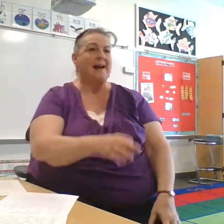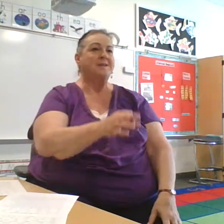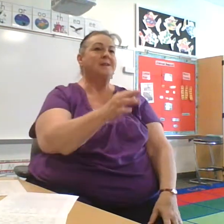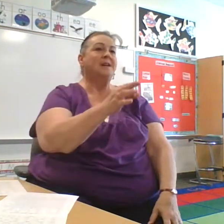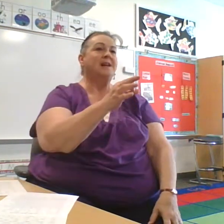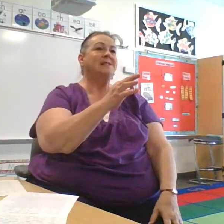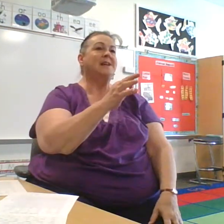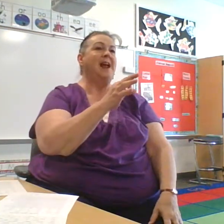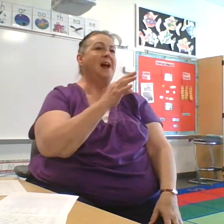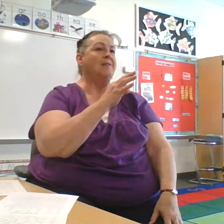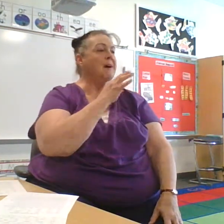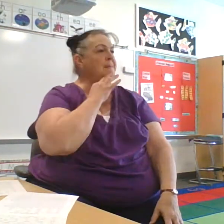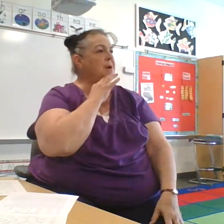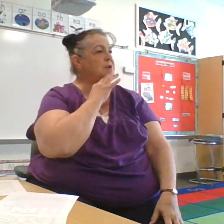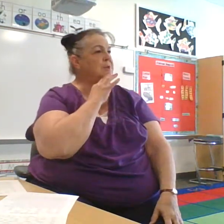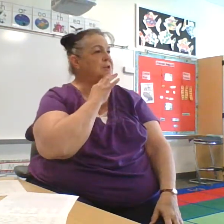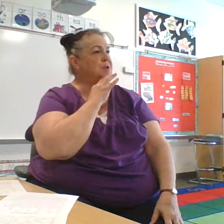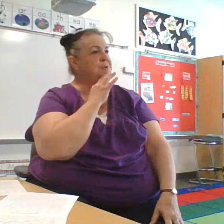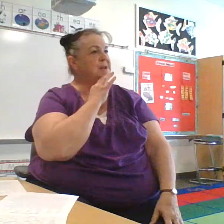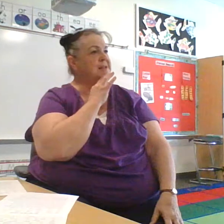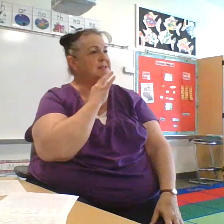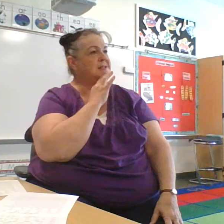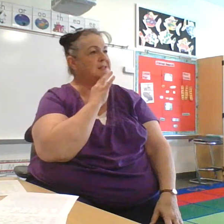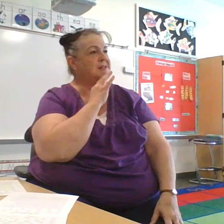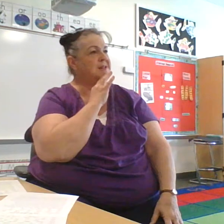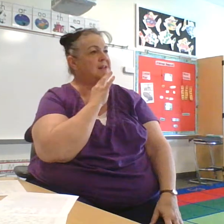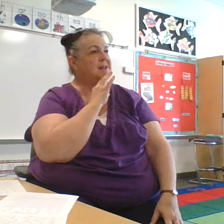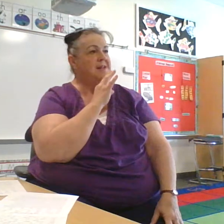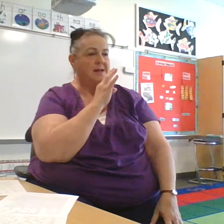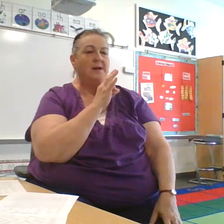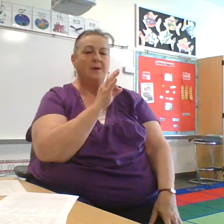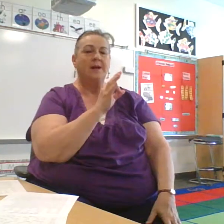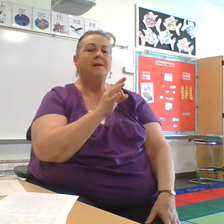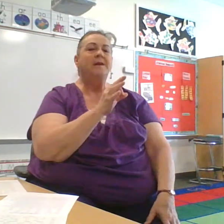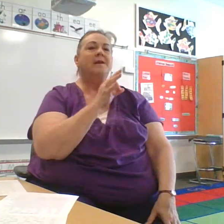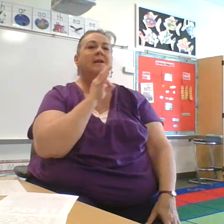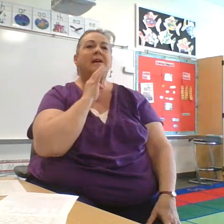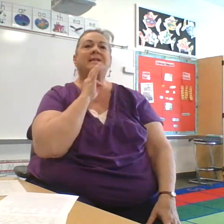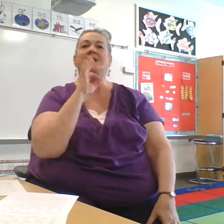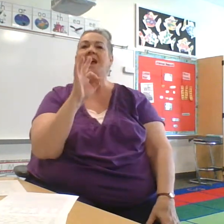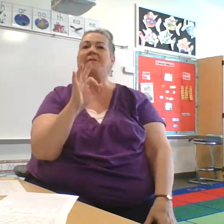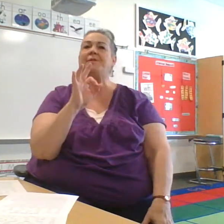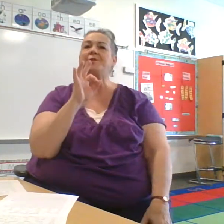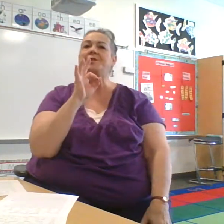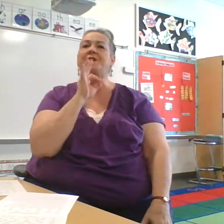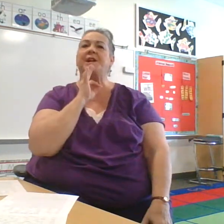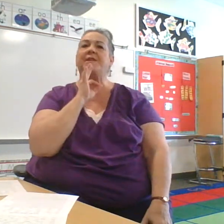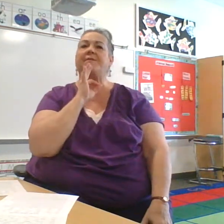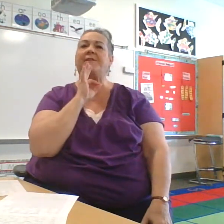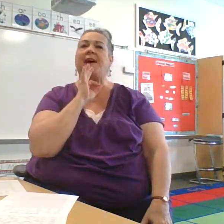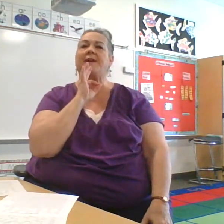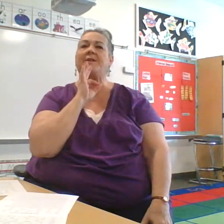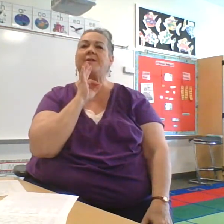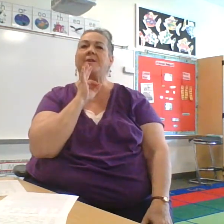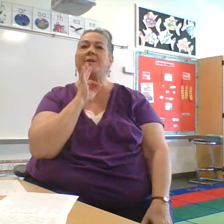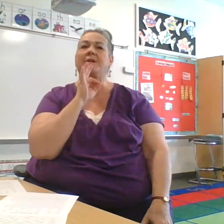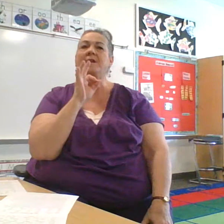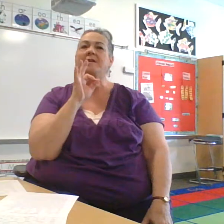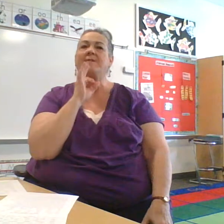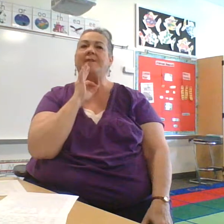Fact is an F. I'm not sure I showed you guys this the other day. Did I? Okay. It's an F on your chin. Fact. Fact.